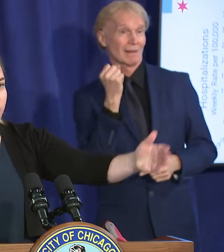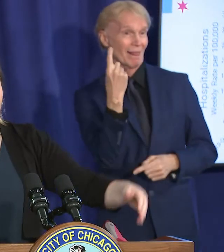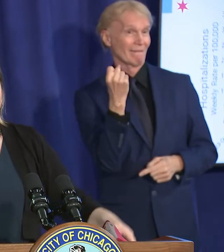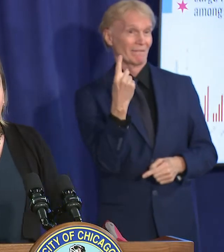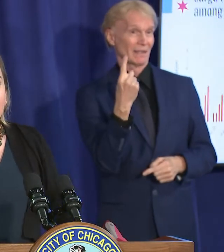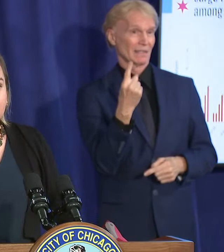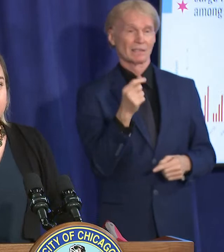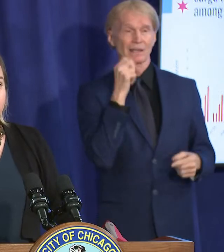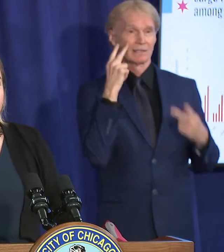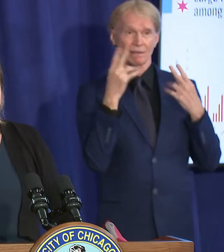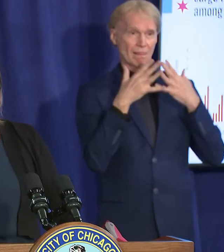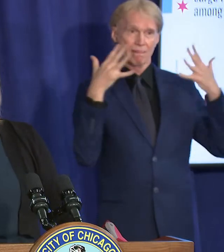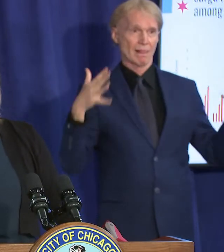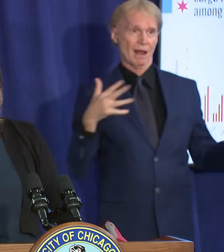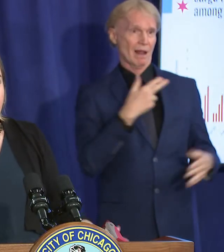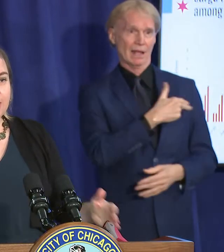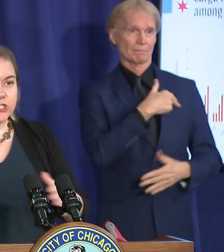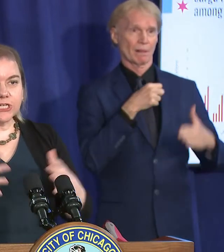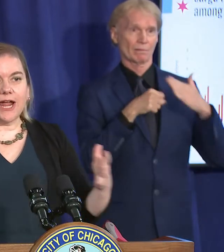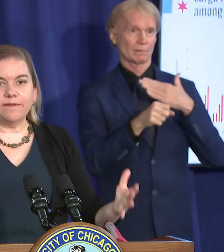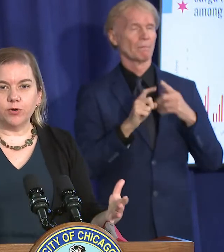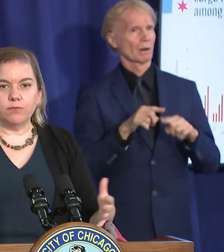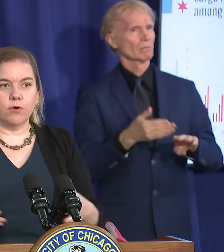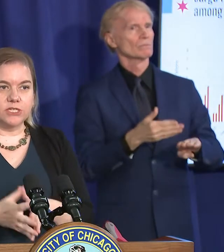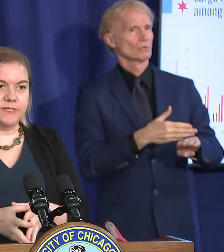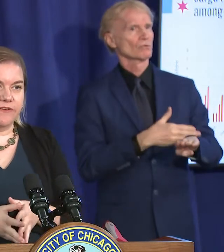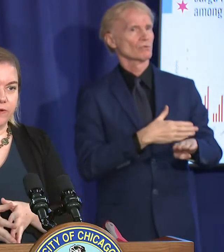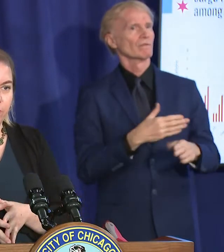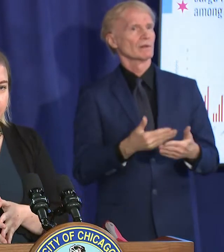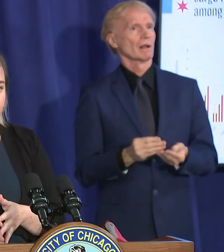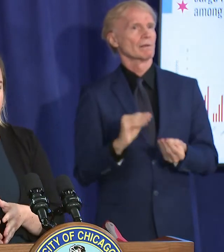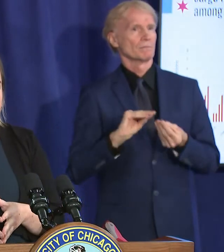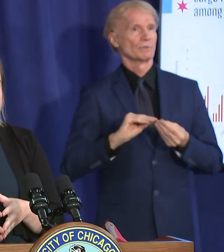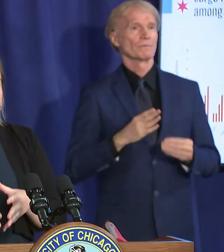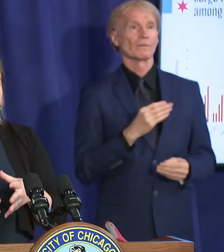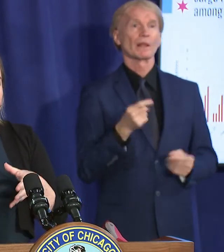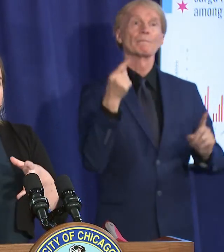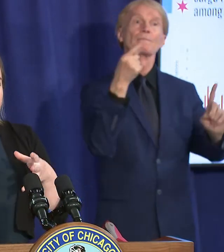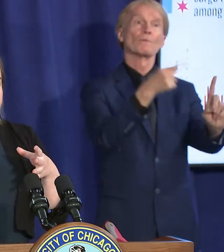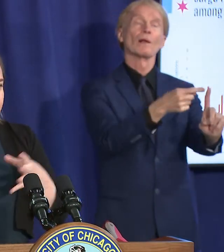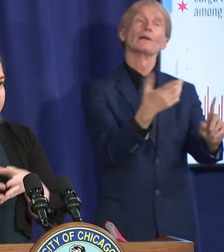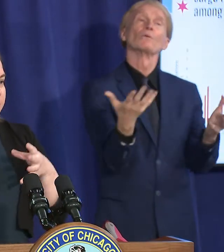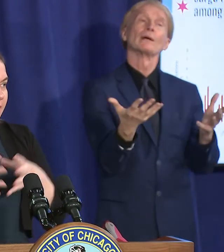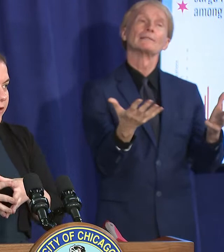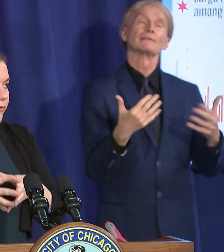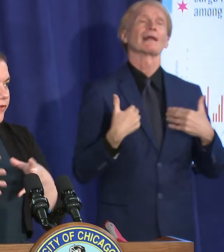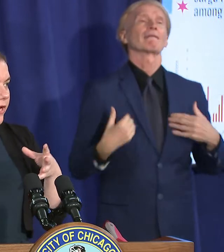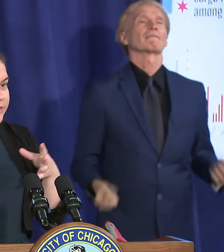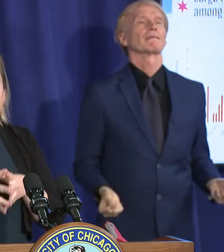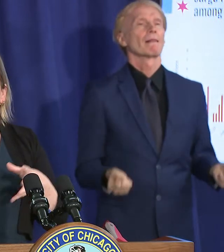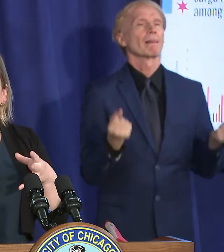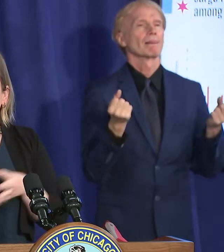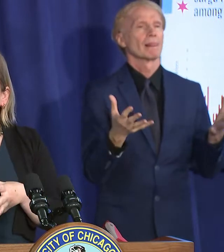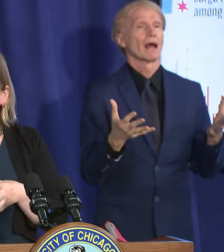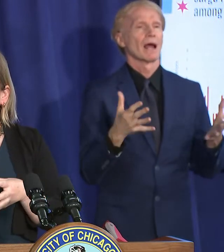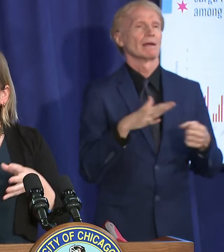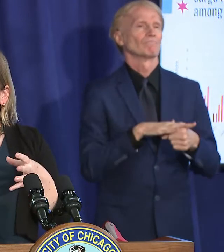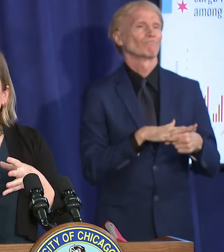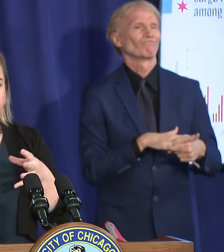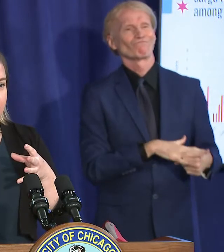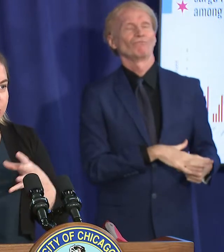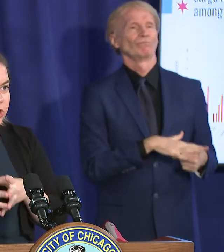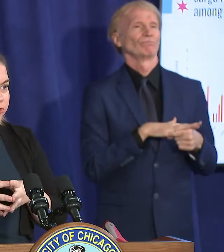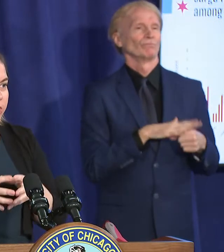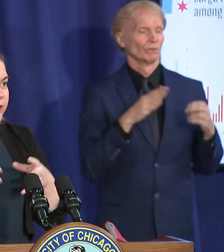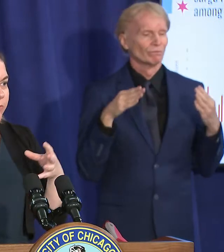admissions overall, but that is improving as well. And just to kind of put a more specific point on this, there's been a lot of attention and focus